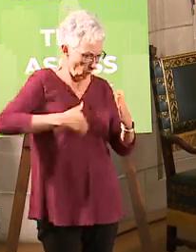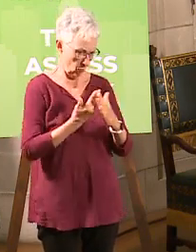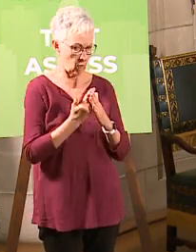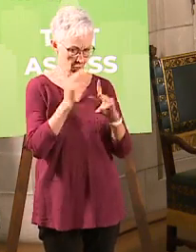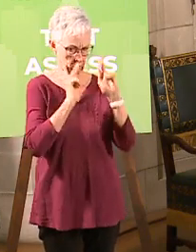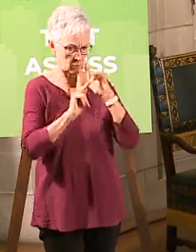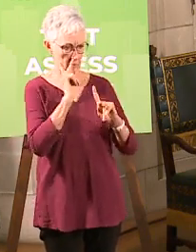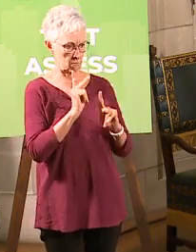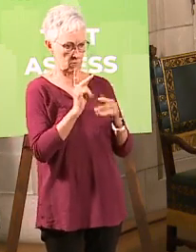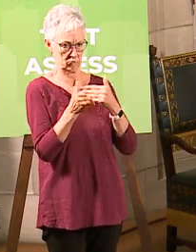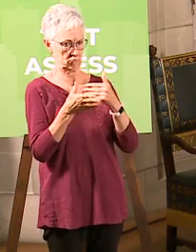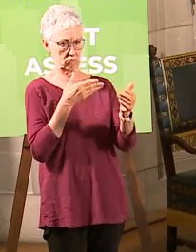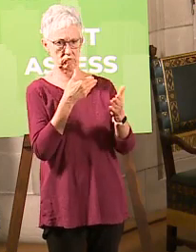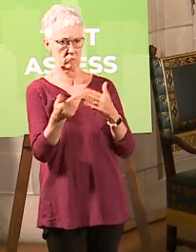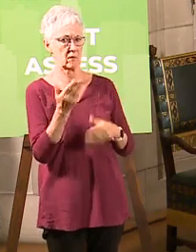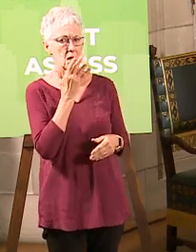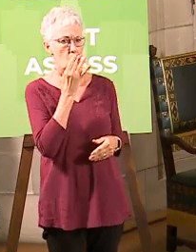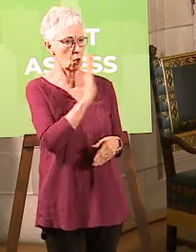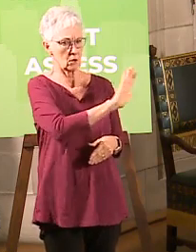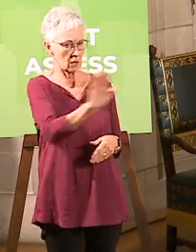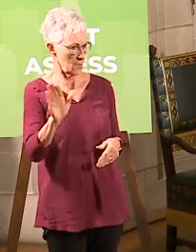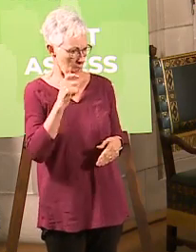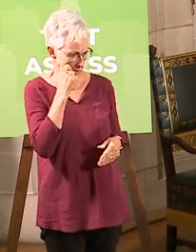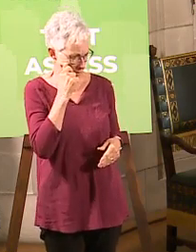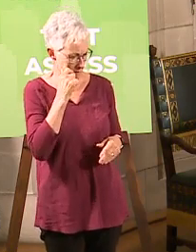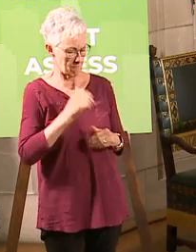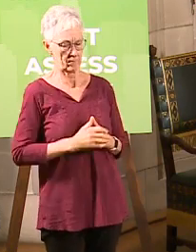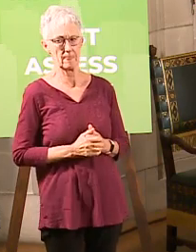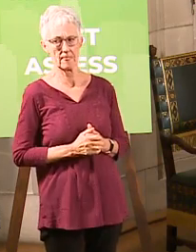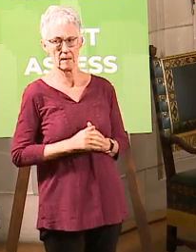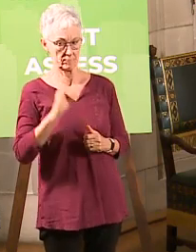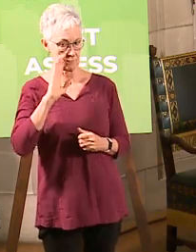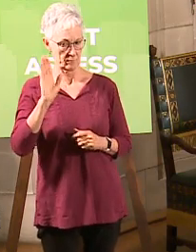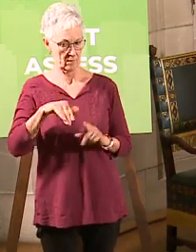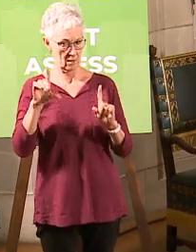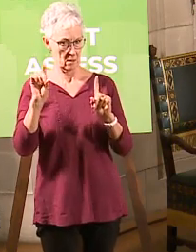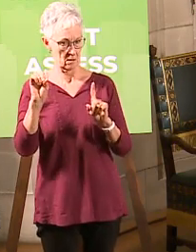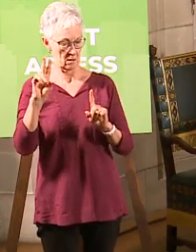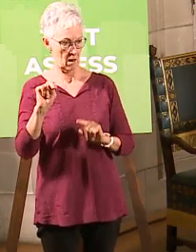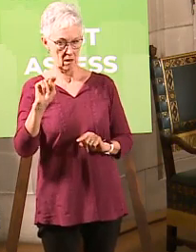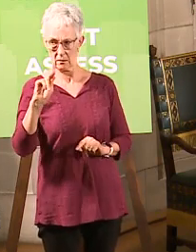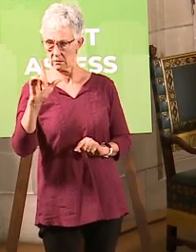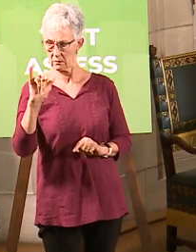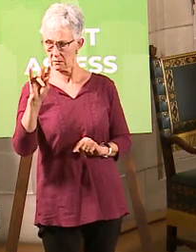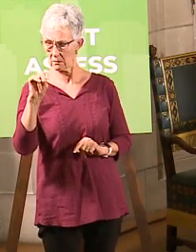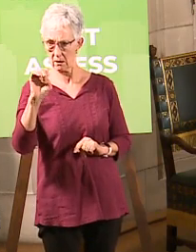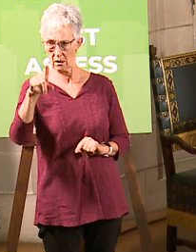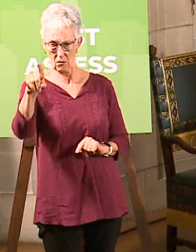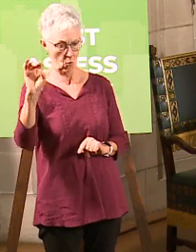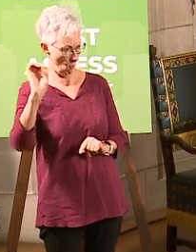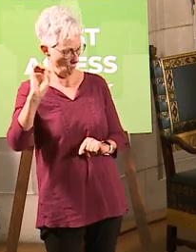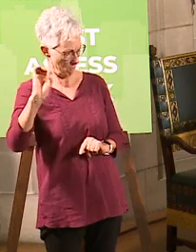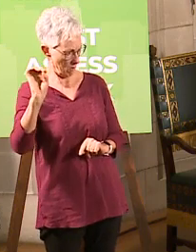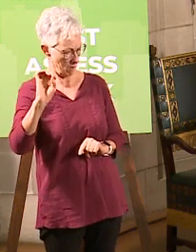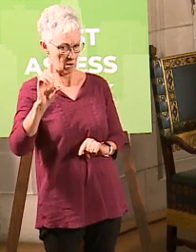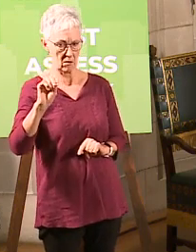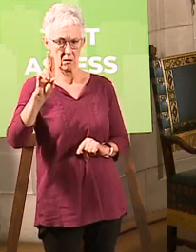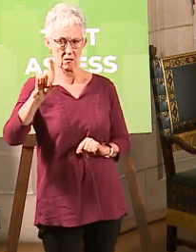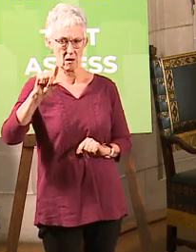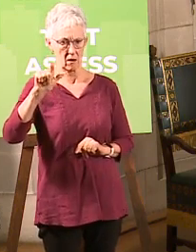And I want everybody to know that my administration will continue to work with minority communities on how we can